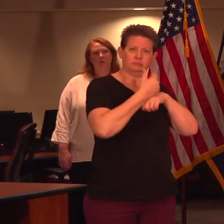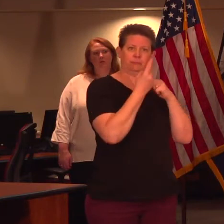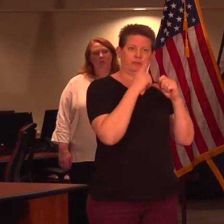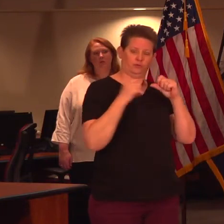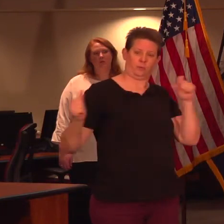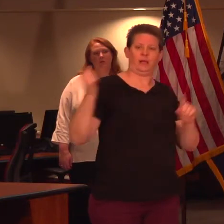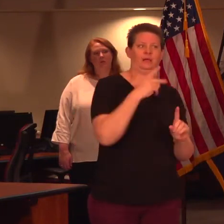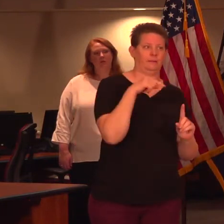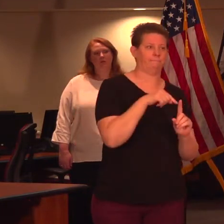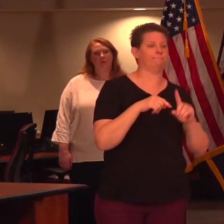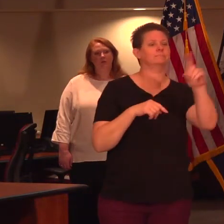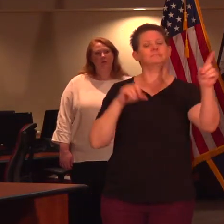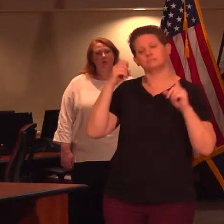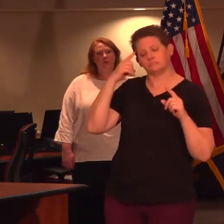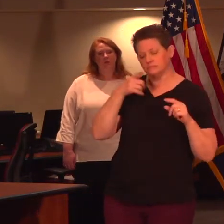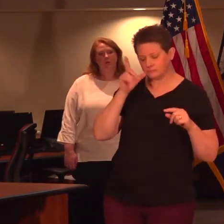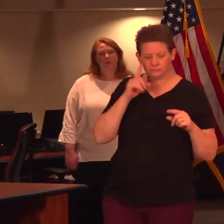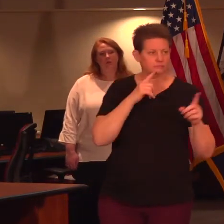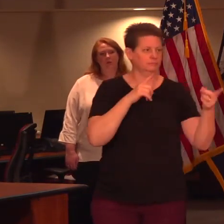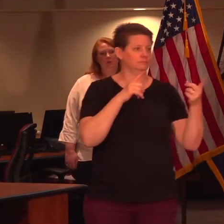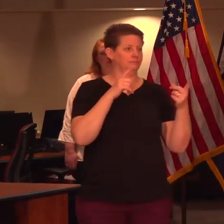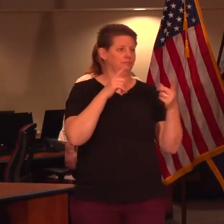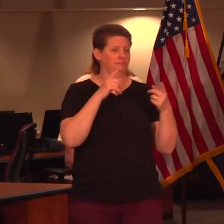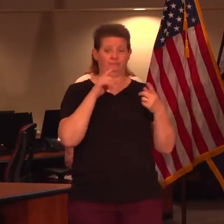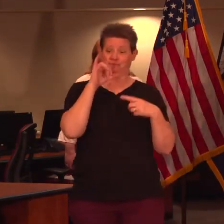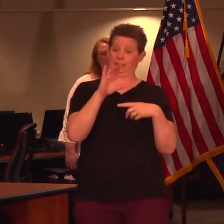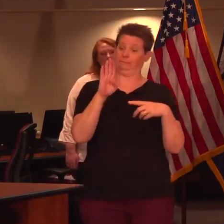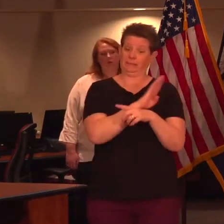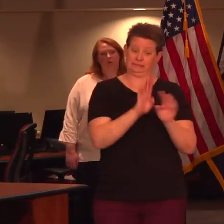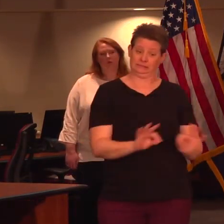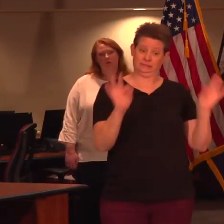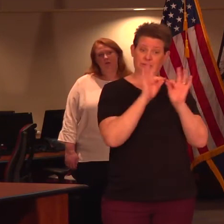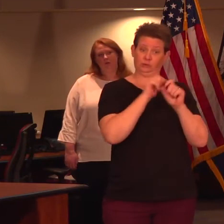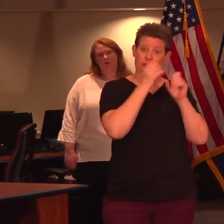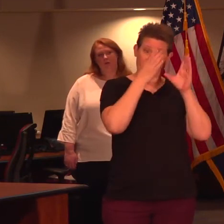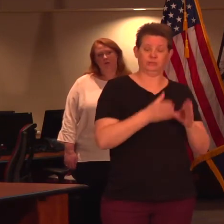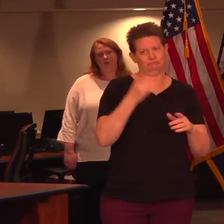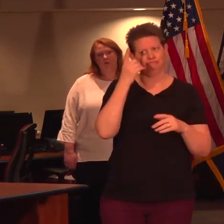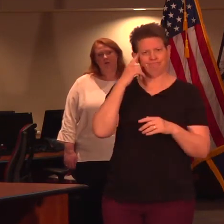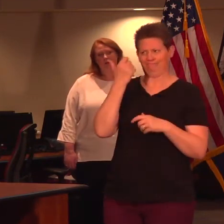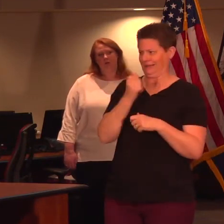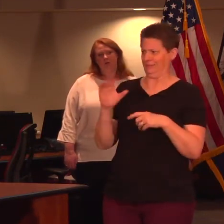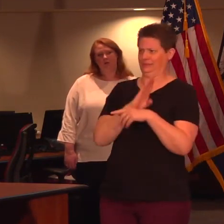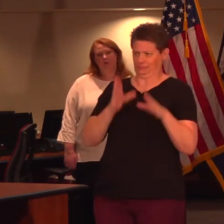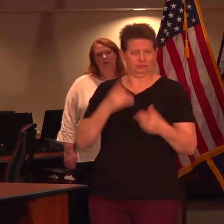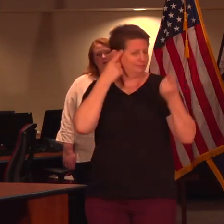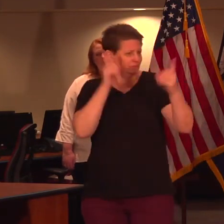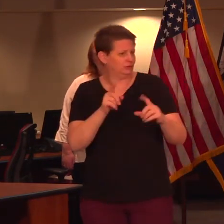to. Yes, ma'am. Governor, you said earlier, every business is essential to somebody. That's right. Which I think any business person and just about anybody would agree